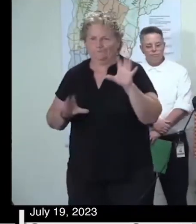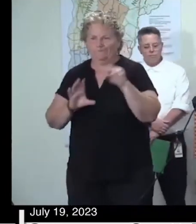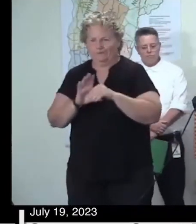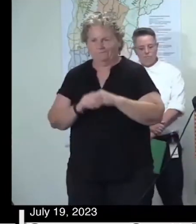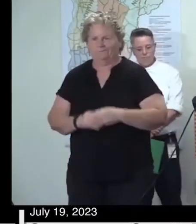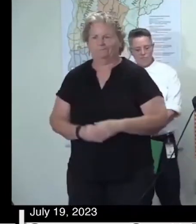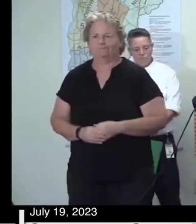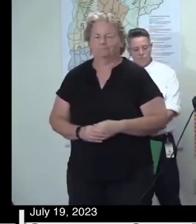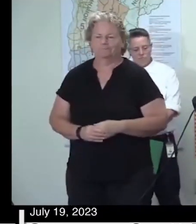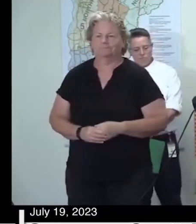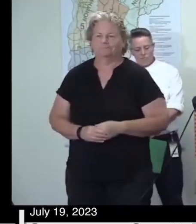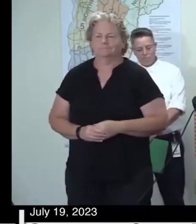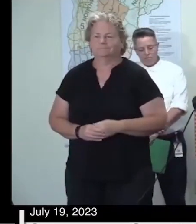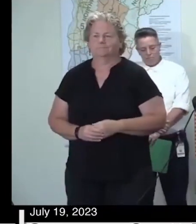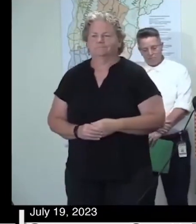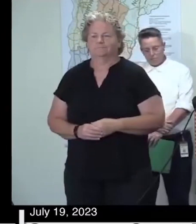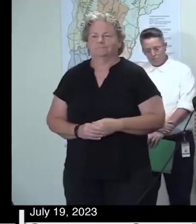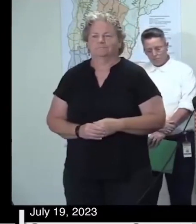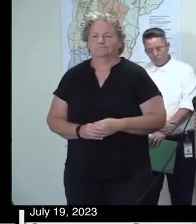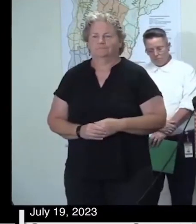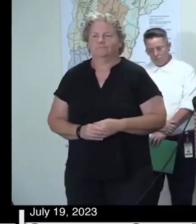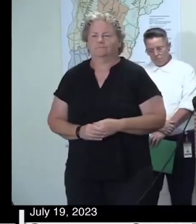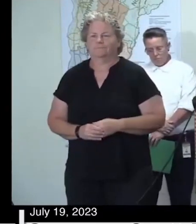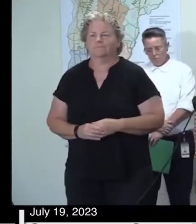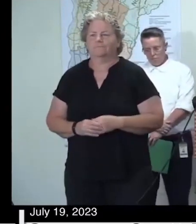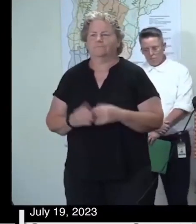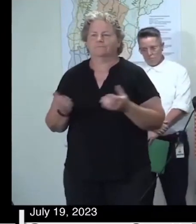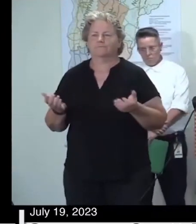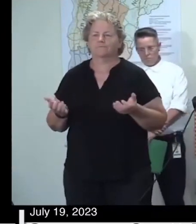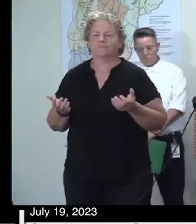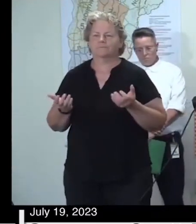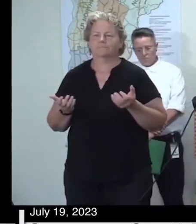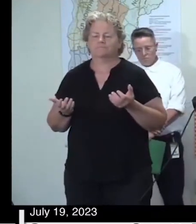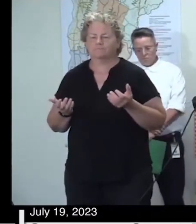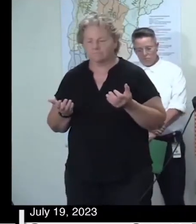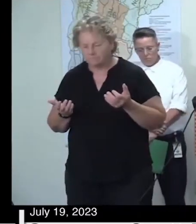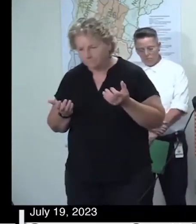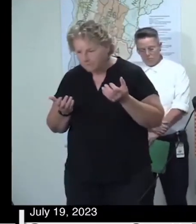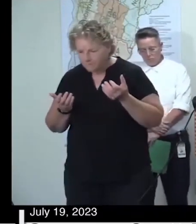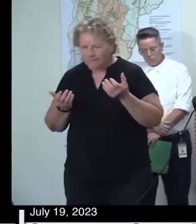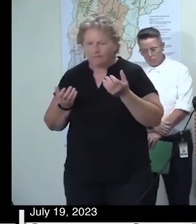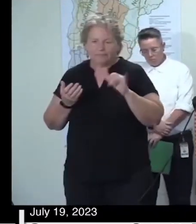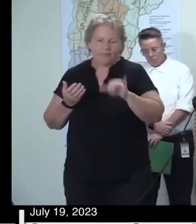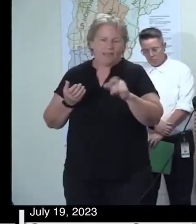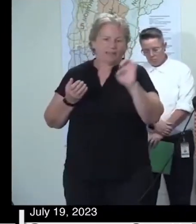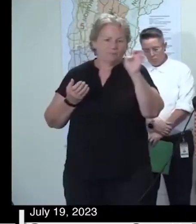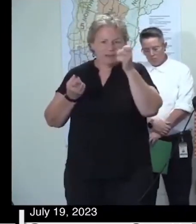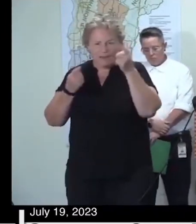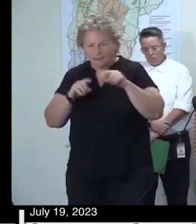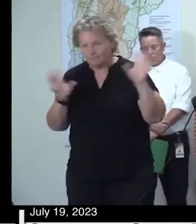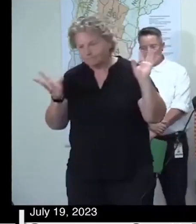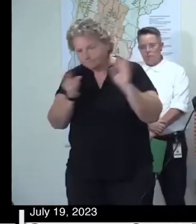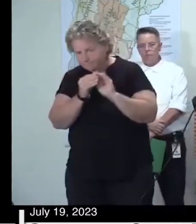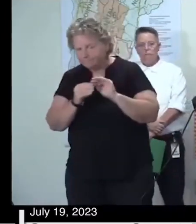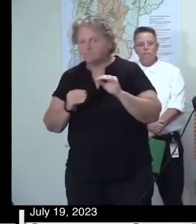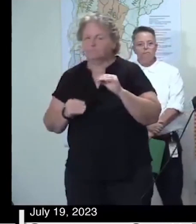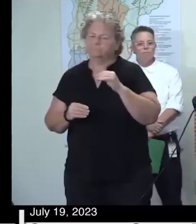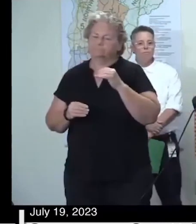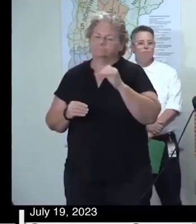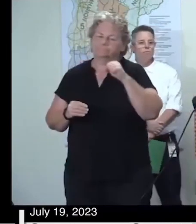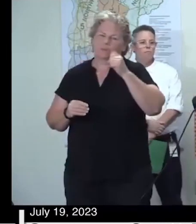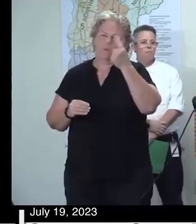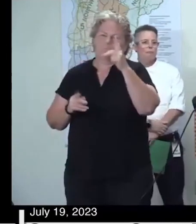have just the one death related to this event. I want to remind everyone that many injuries and deaths related to a